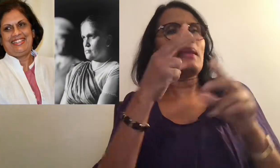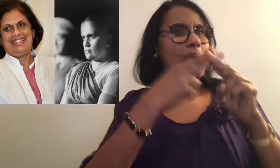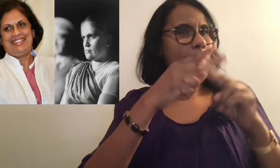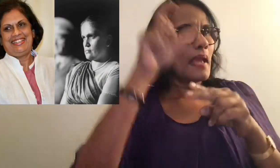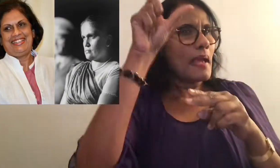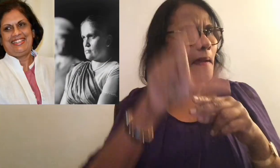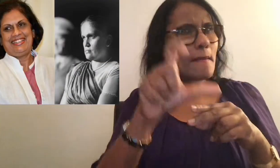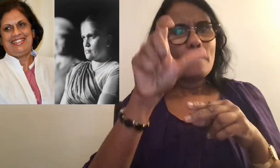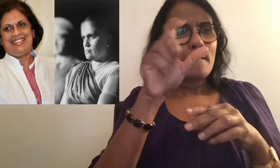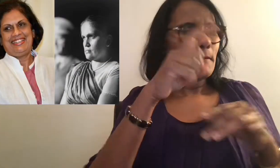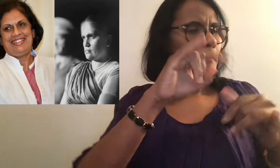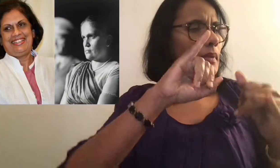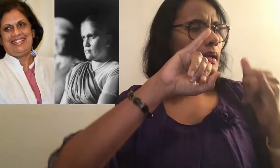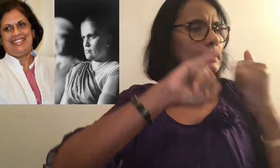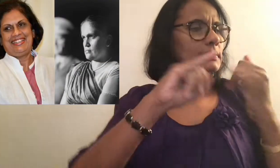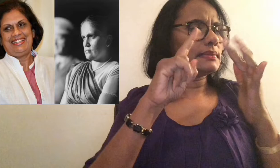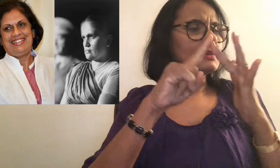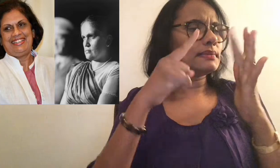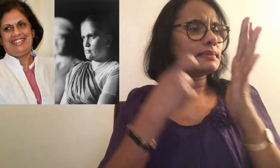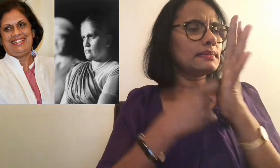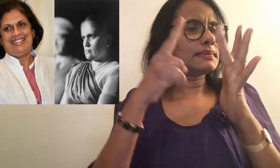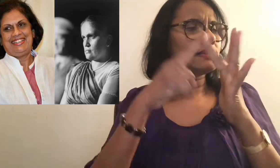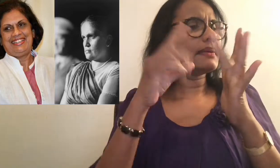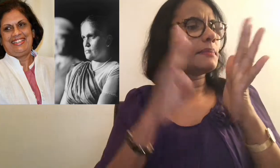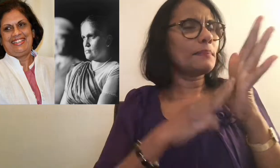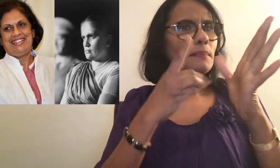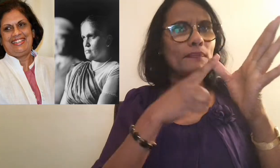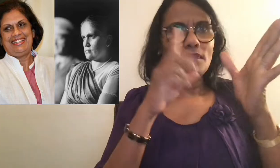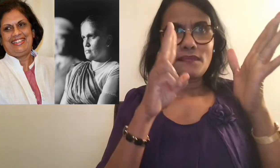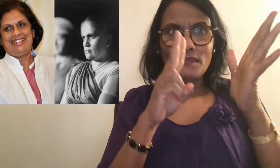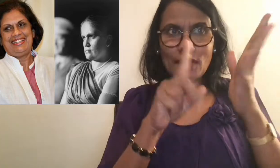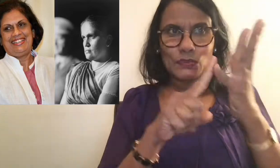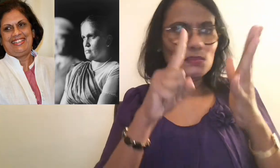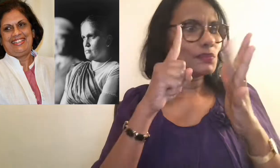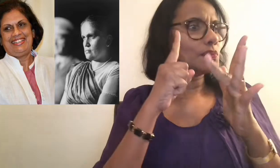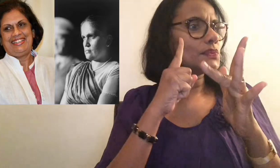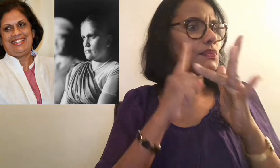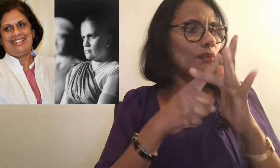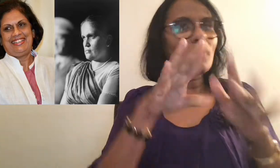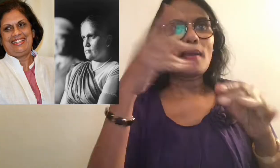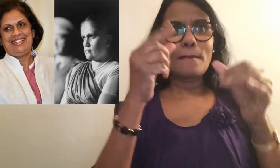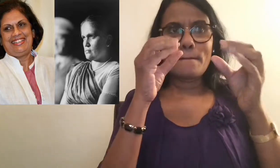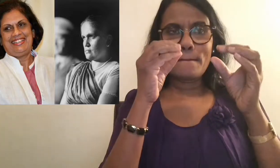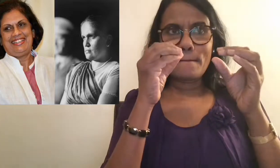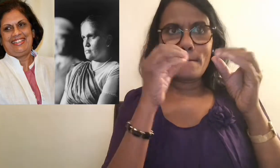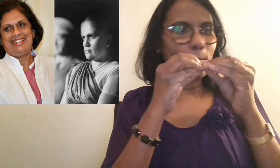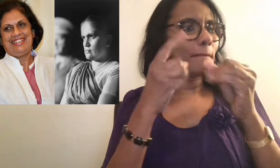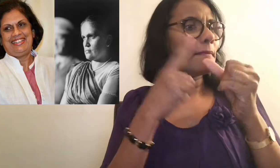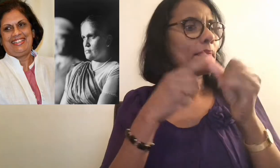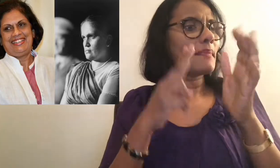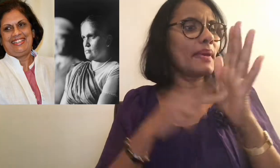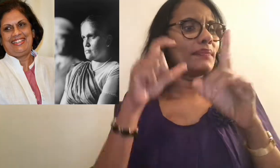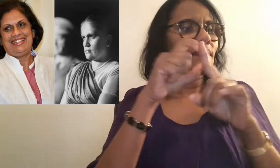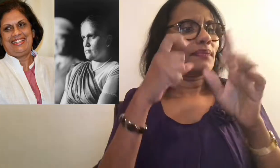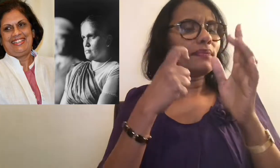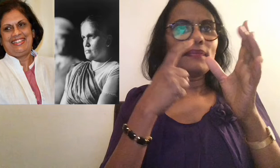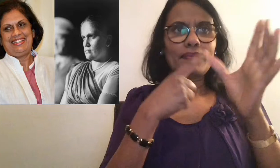relieved. I was telling her it's gonna be okay because she's nervous. Yes, the good thing is we haven't performed blood work in 3 years, and it looks